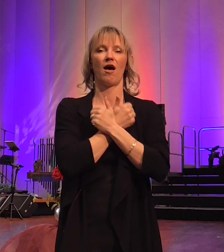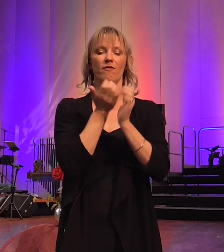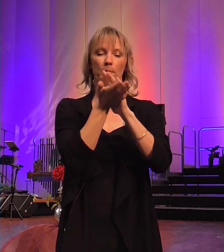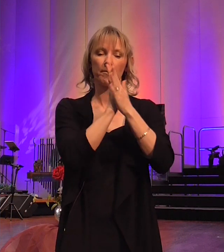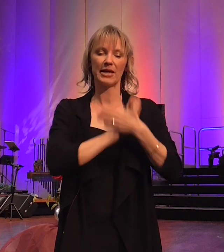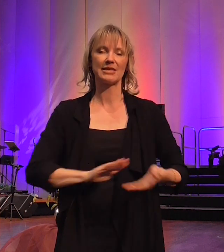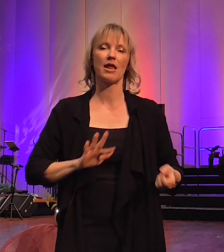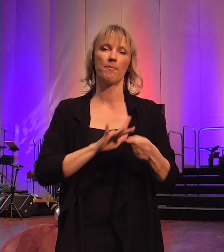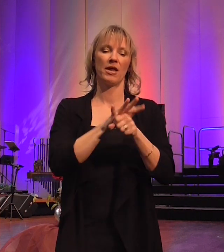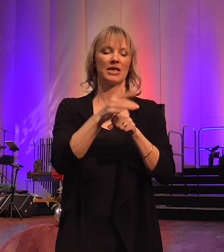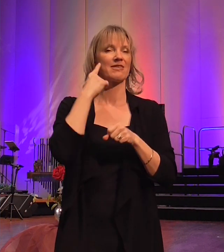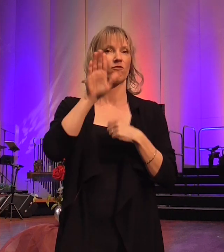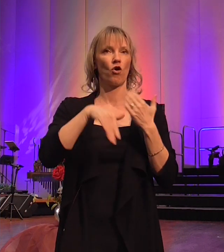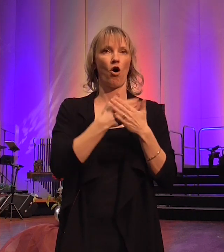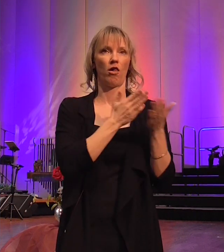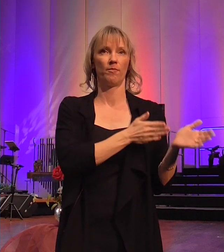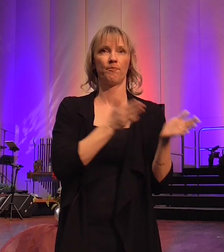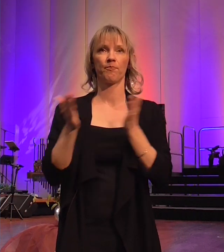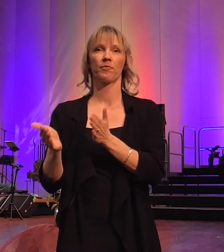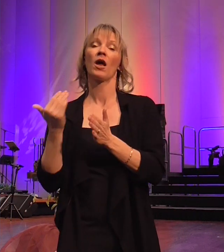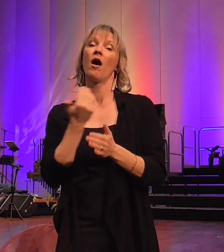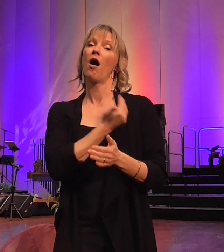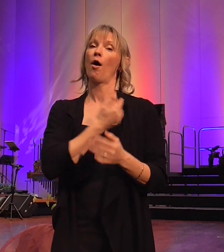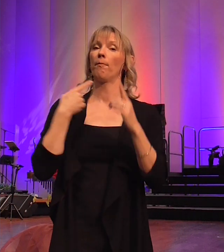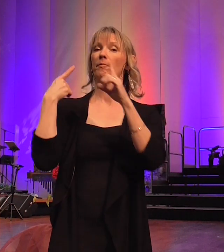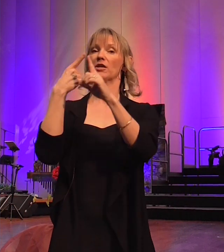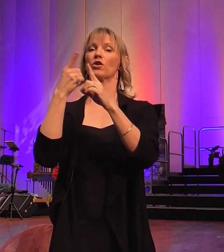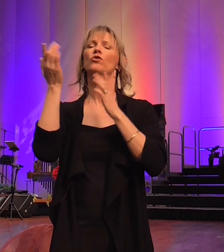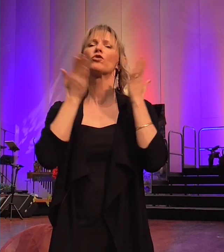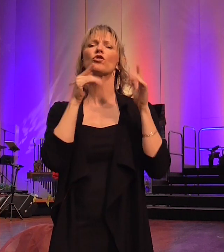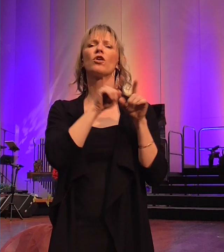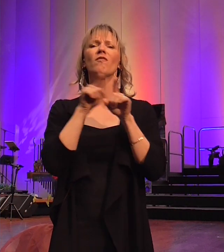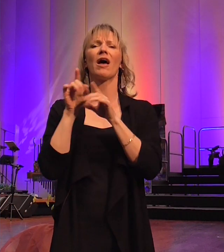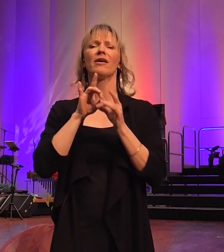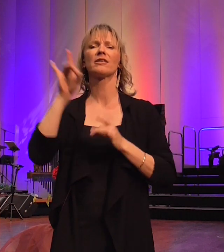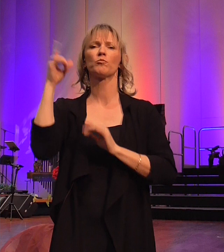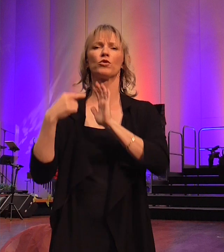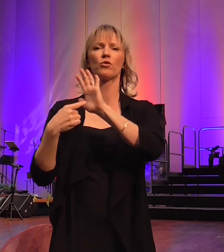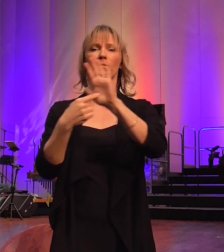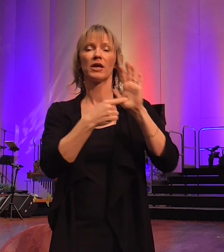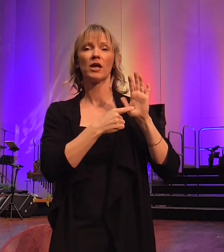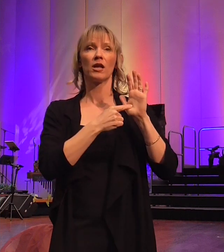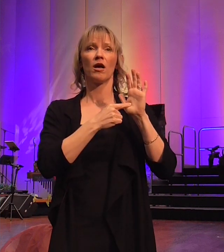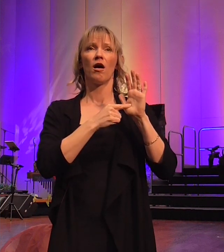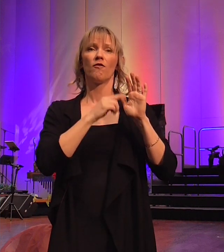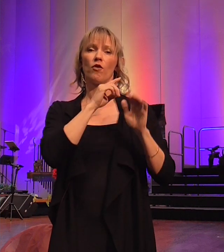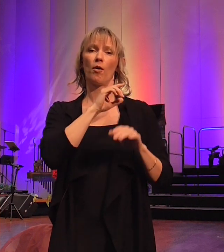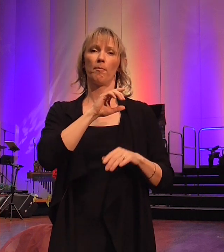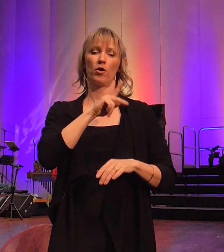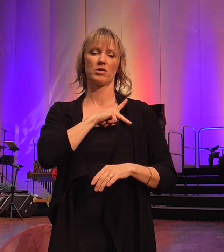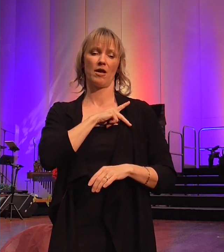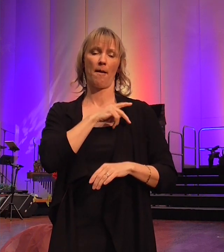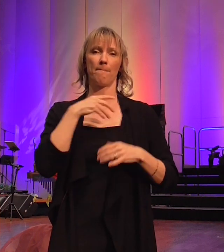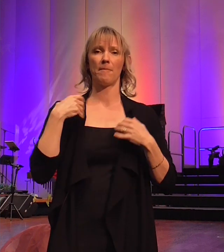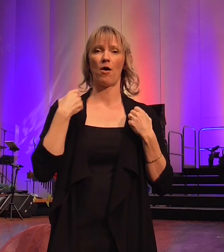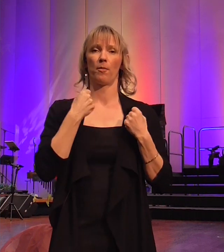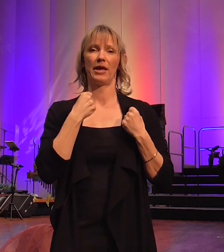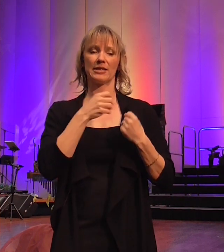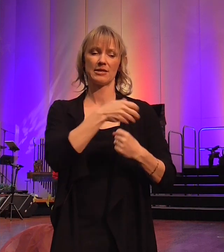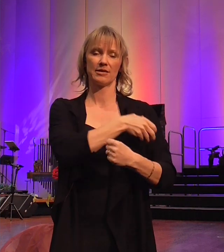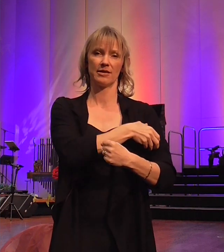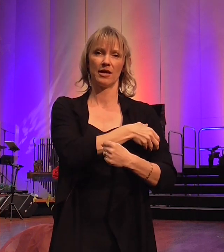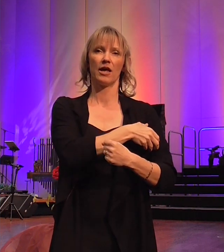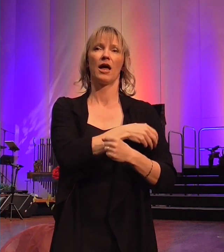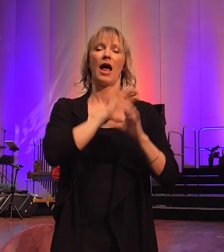love, peace, and abundance for all. And our mission: to serve as a spiritual beacon for personal